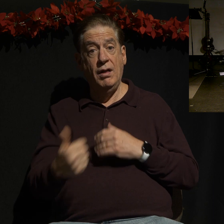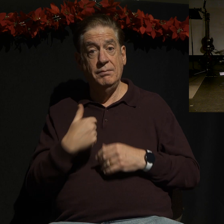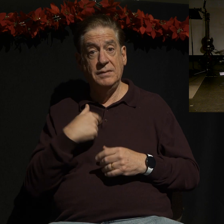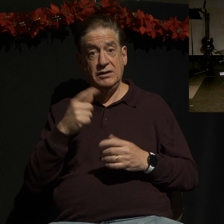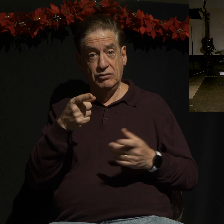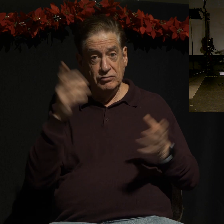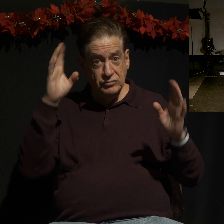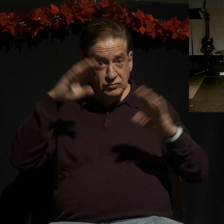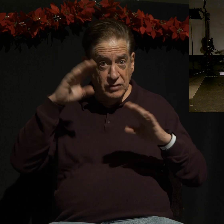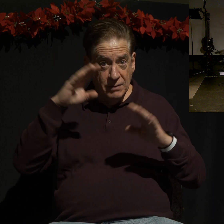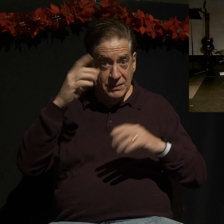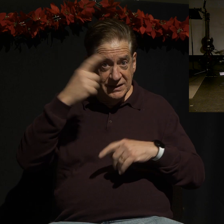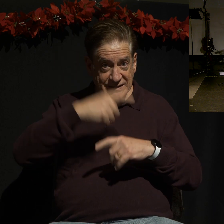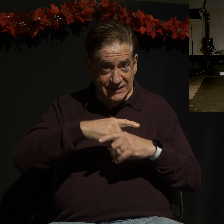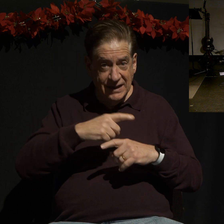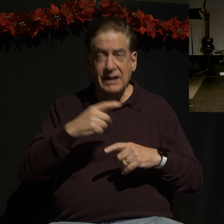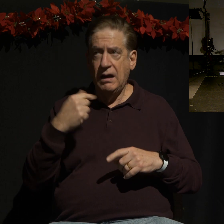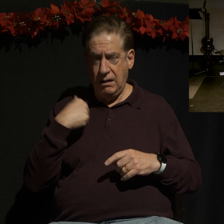honor me.